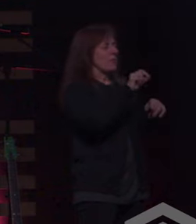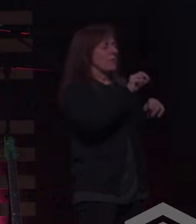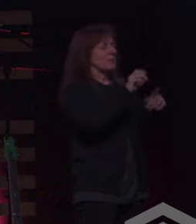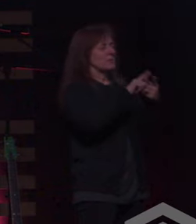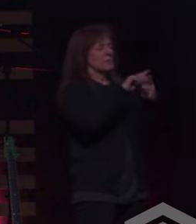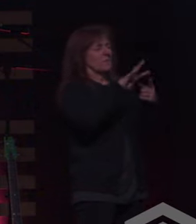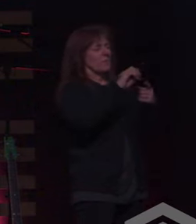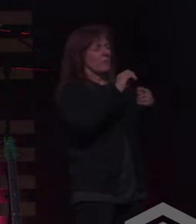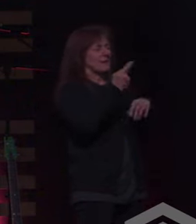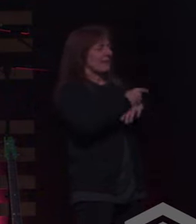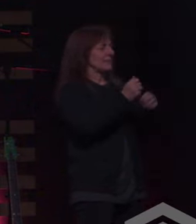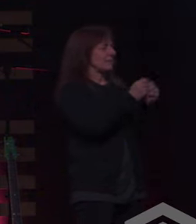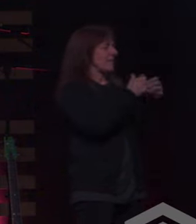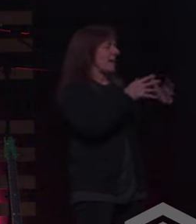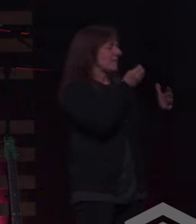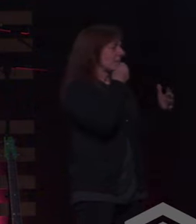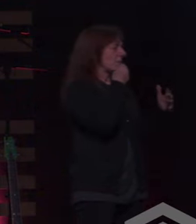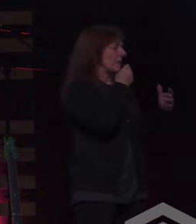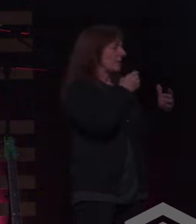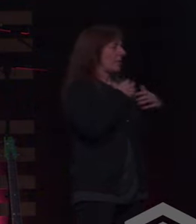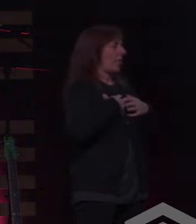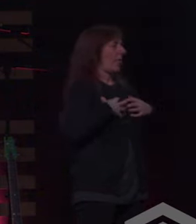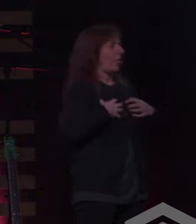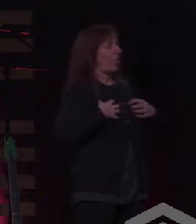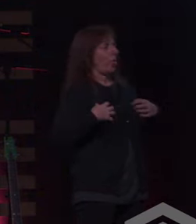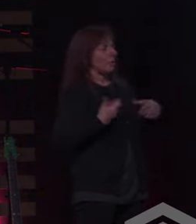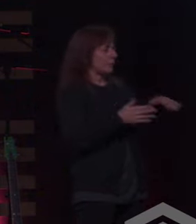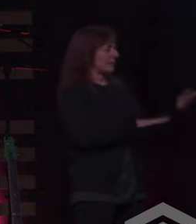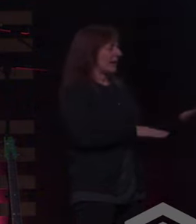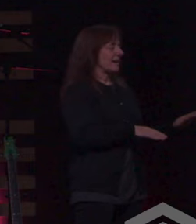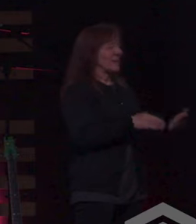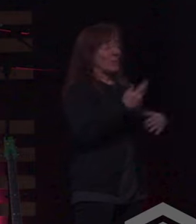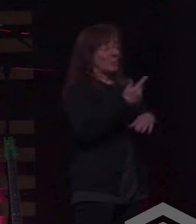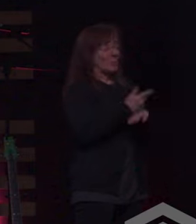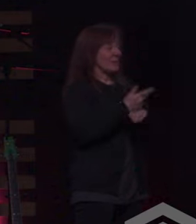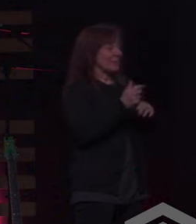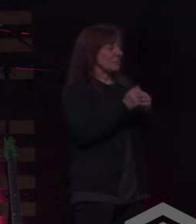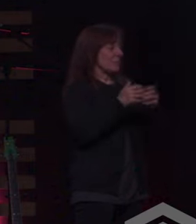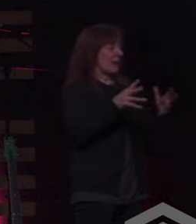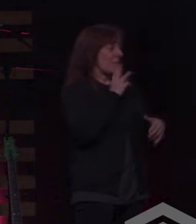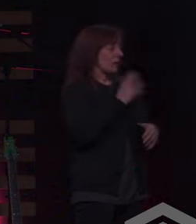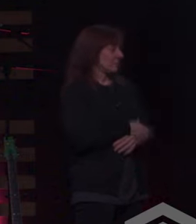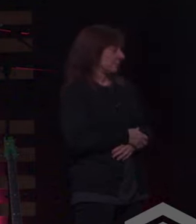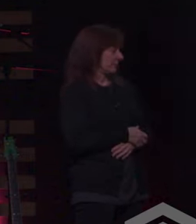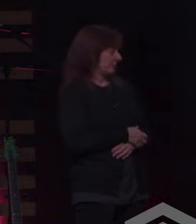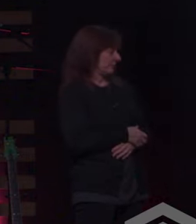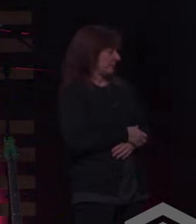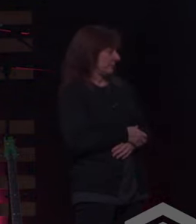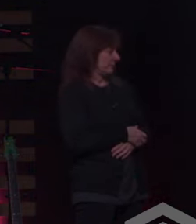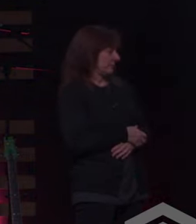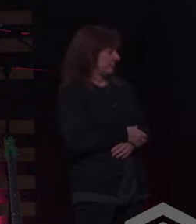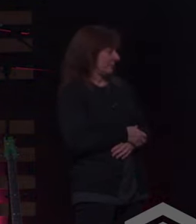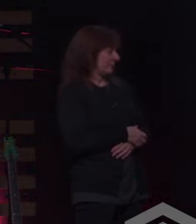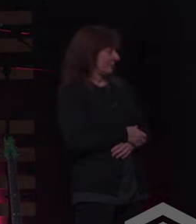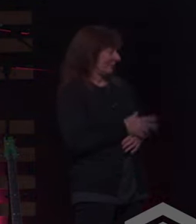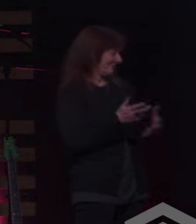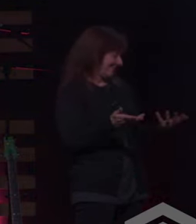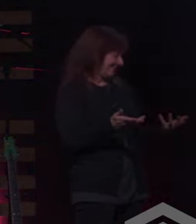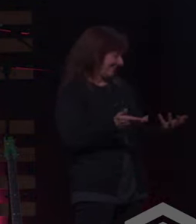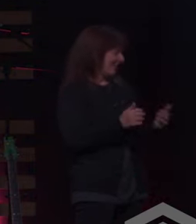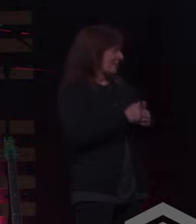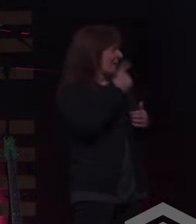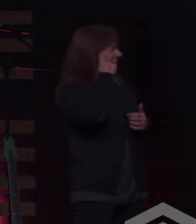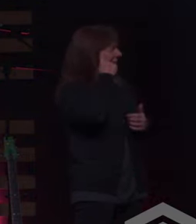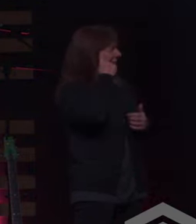40 days without food before you die of starvation. You can only go about 3 days without water. So have this